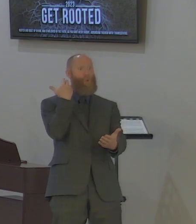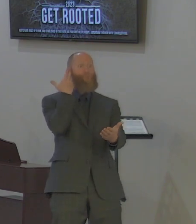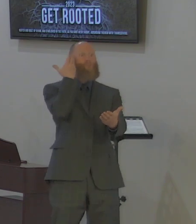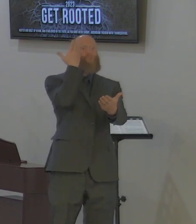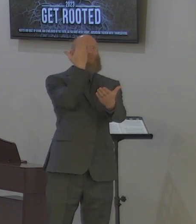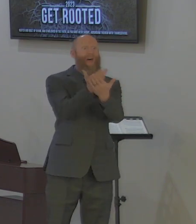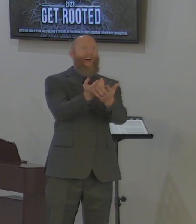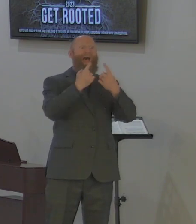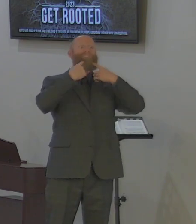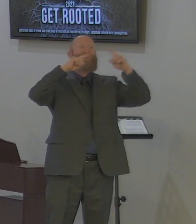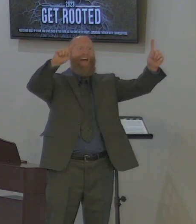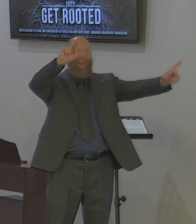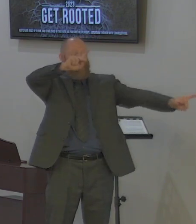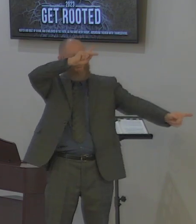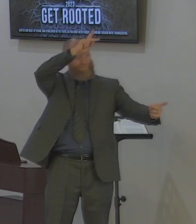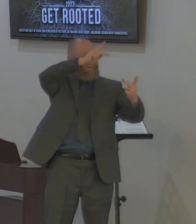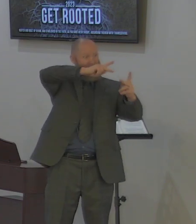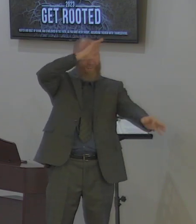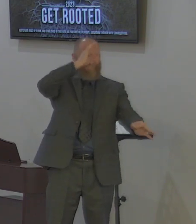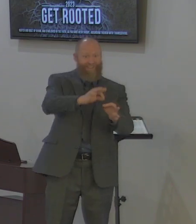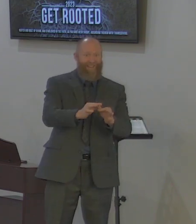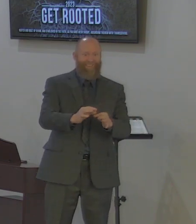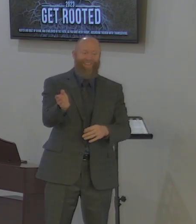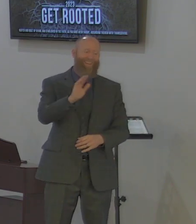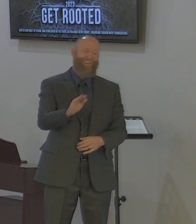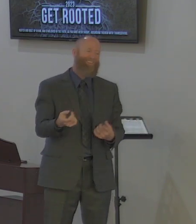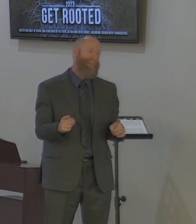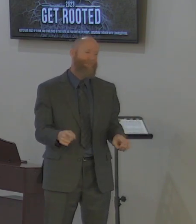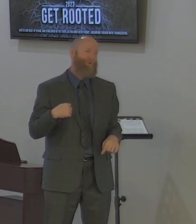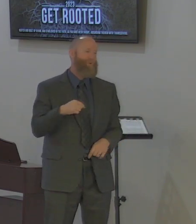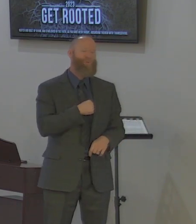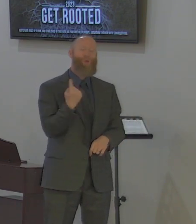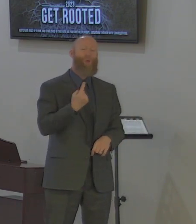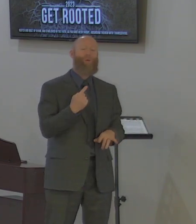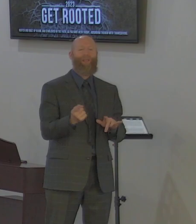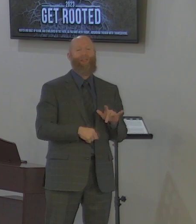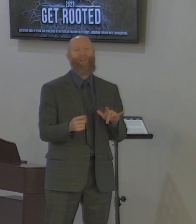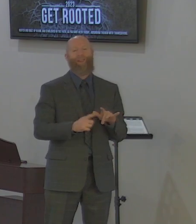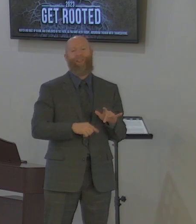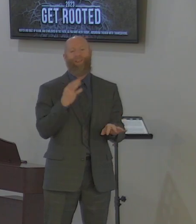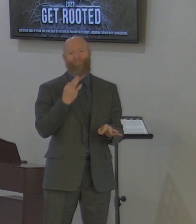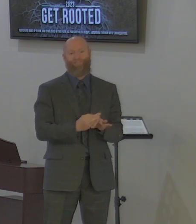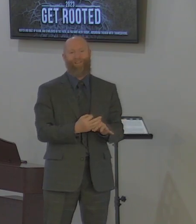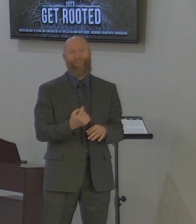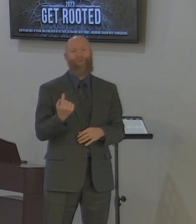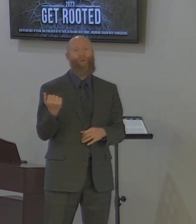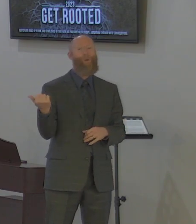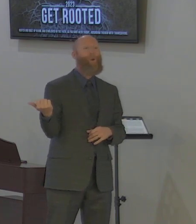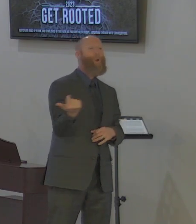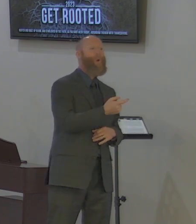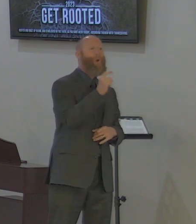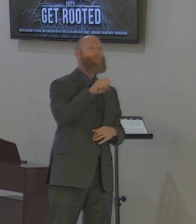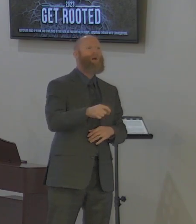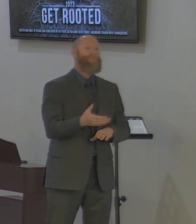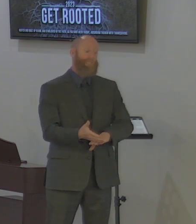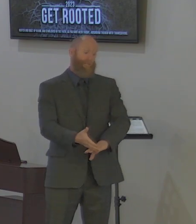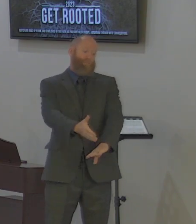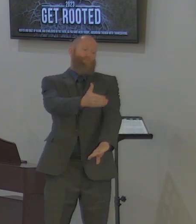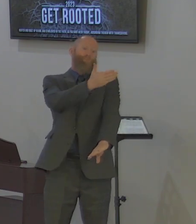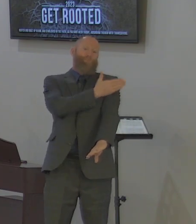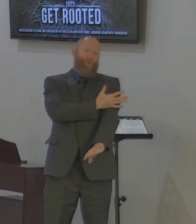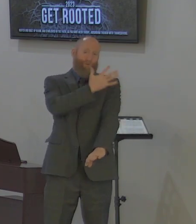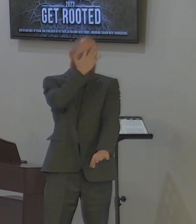everything." No, we all lack faith. No, we all need to increase our faith. We all need to